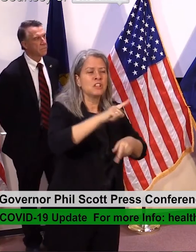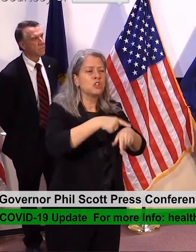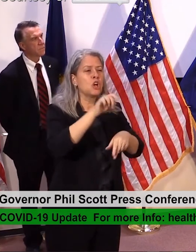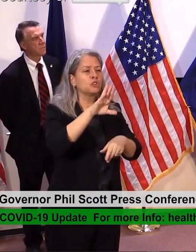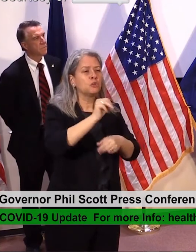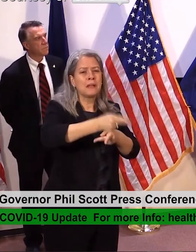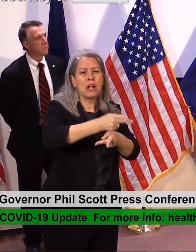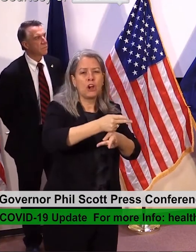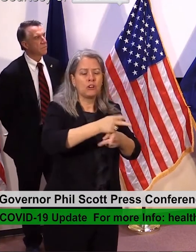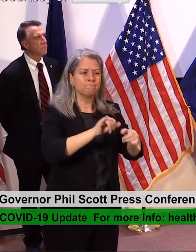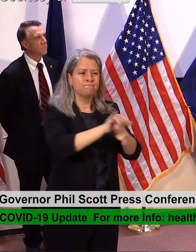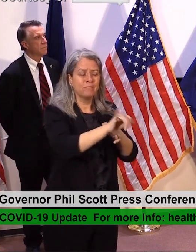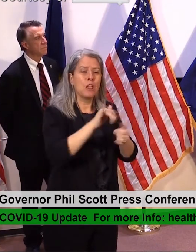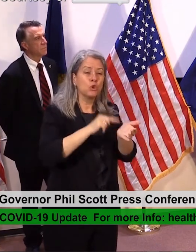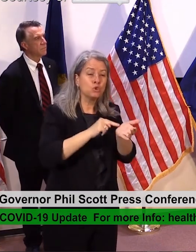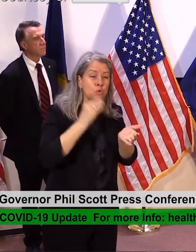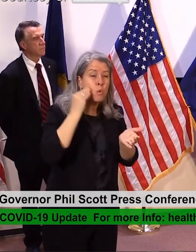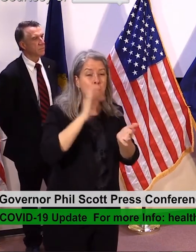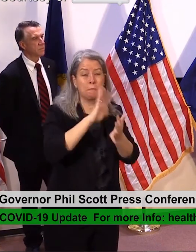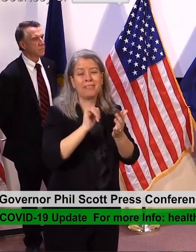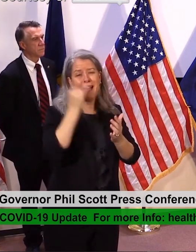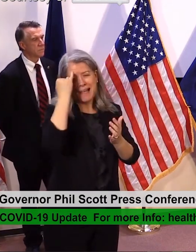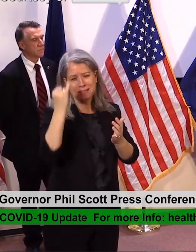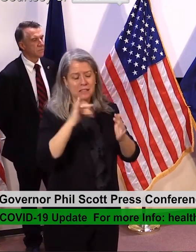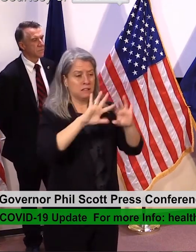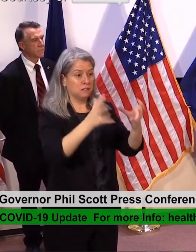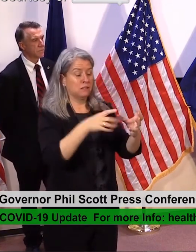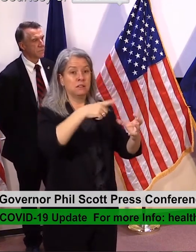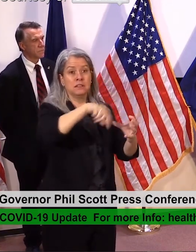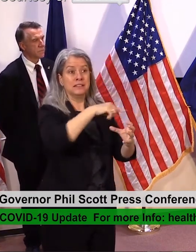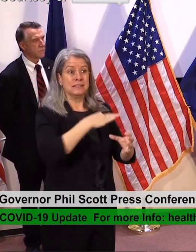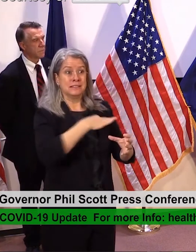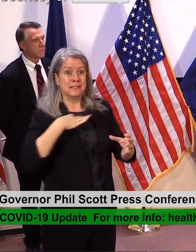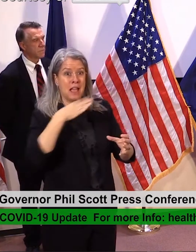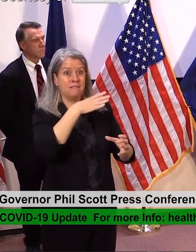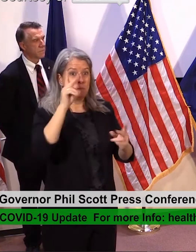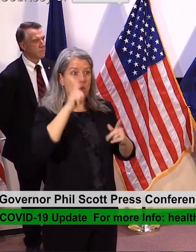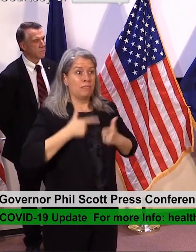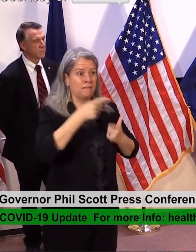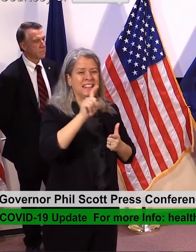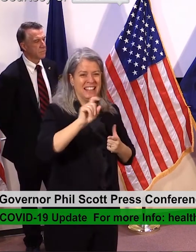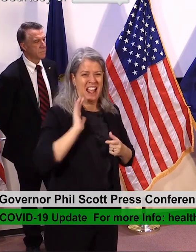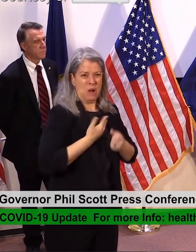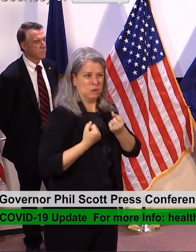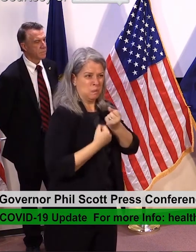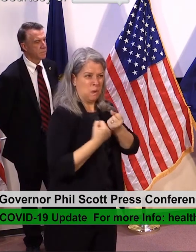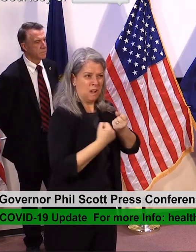facilities really depend on our response and our support, both immediately and in the long